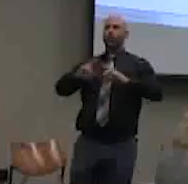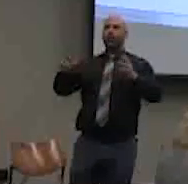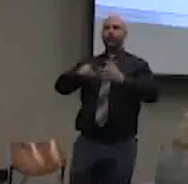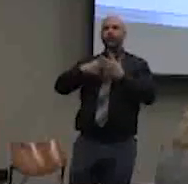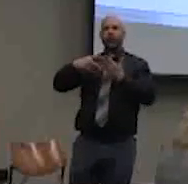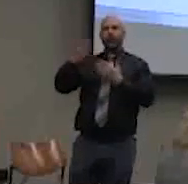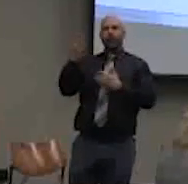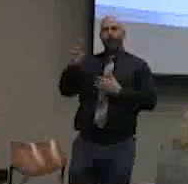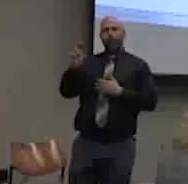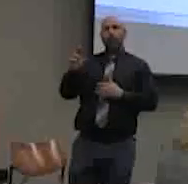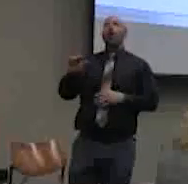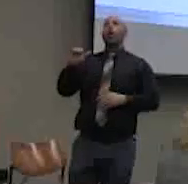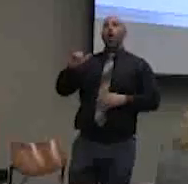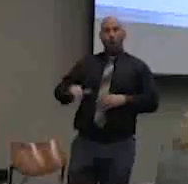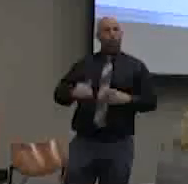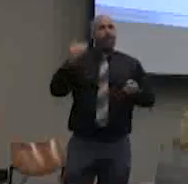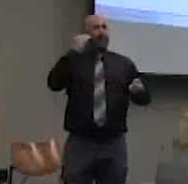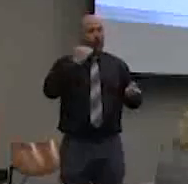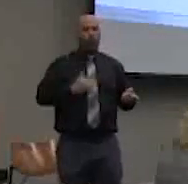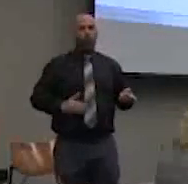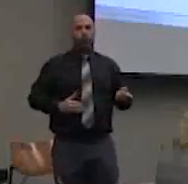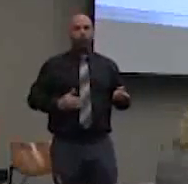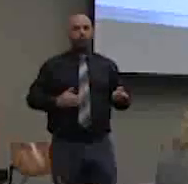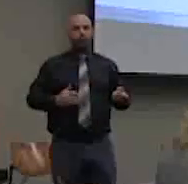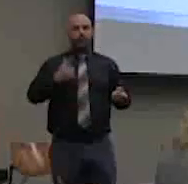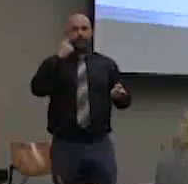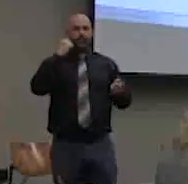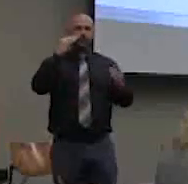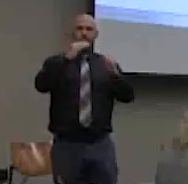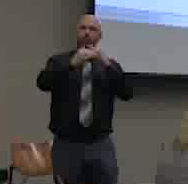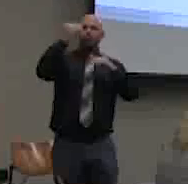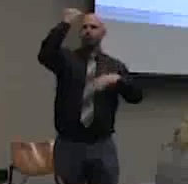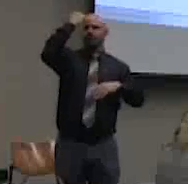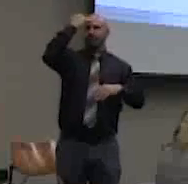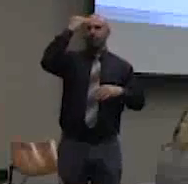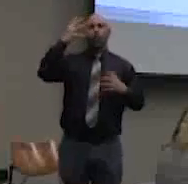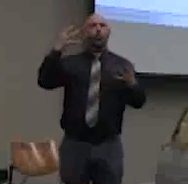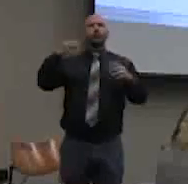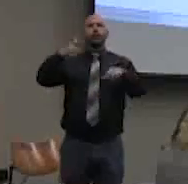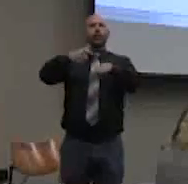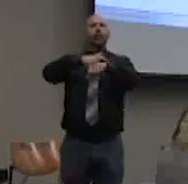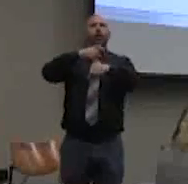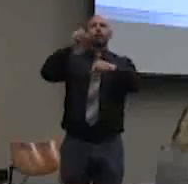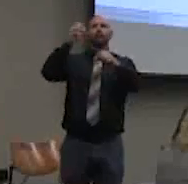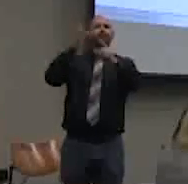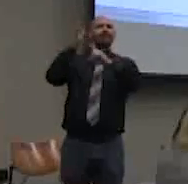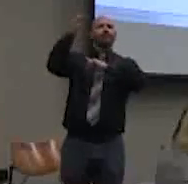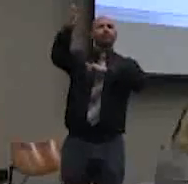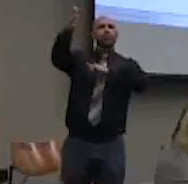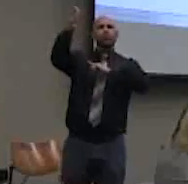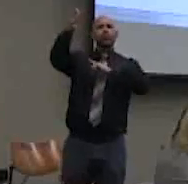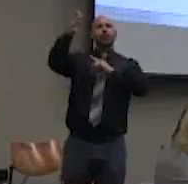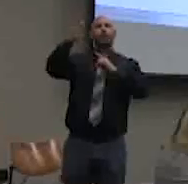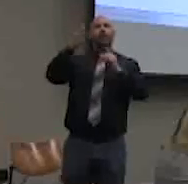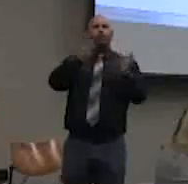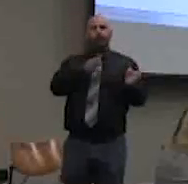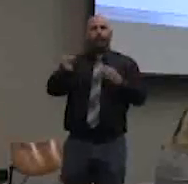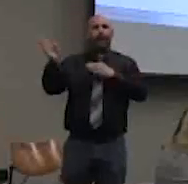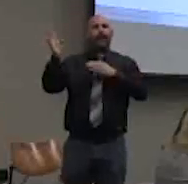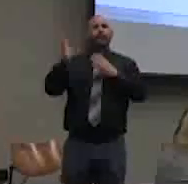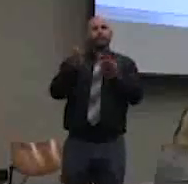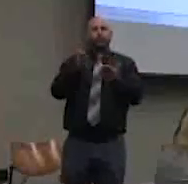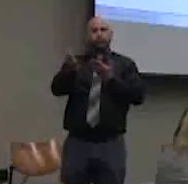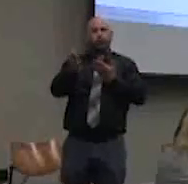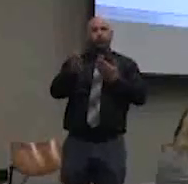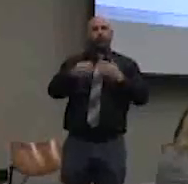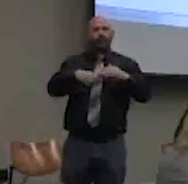in Baton Rouge, what is our long-term vision and plan around serving early childhood birth to 5 in a more comprehensive